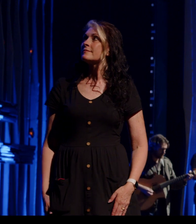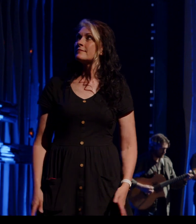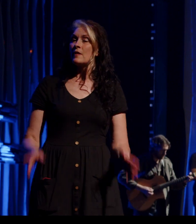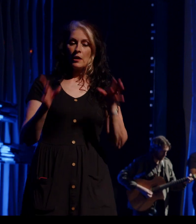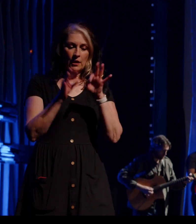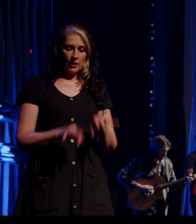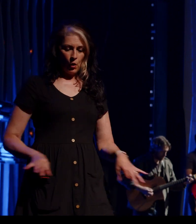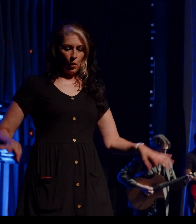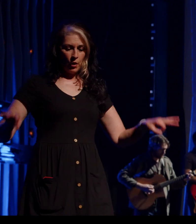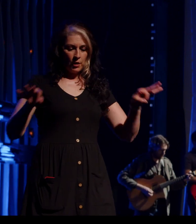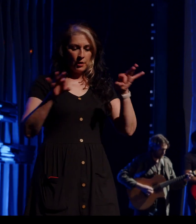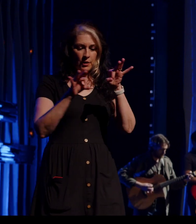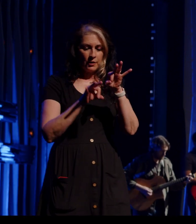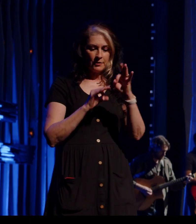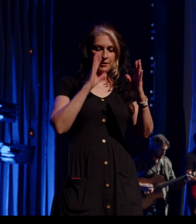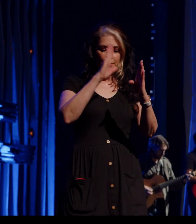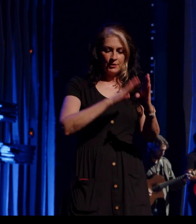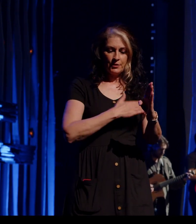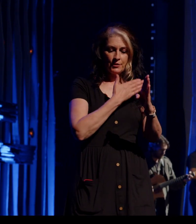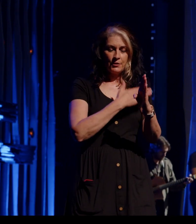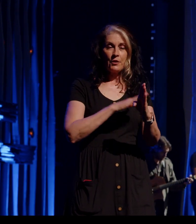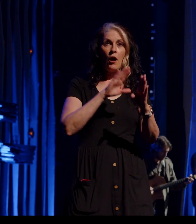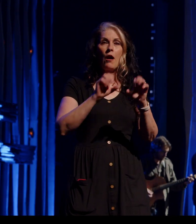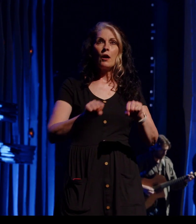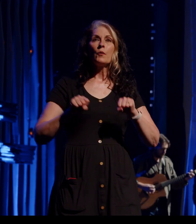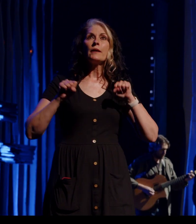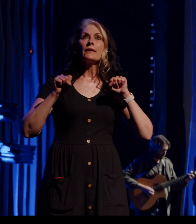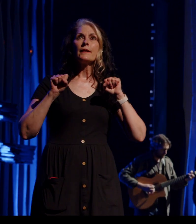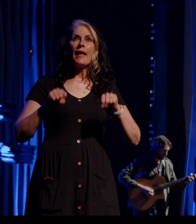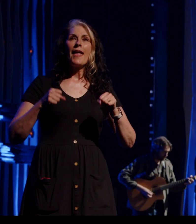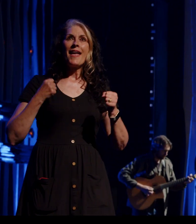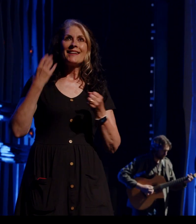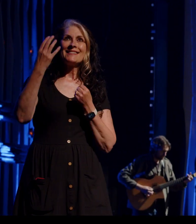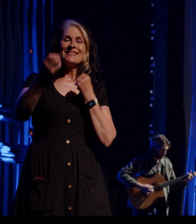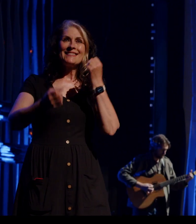Worthy of every song we could ever sing,